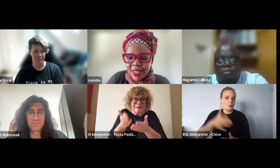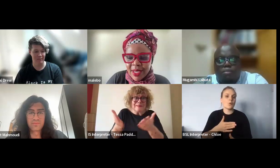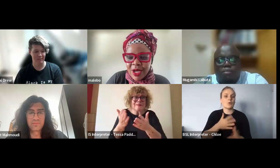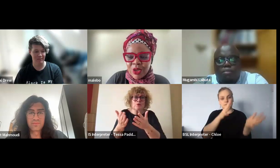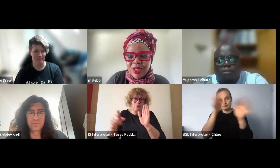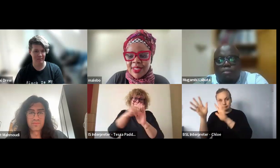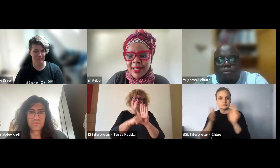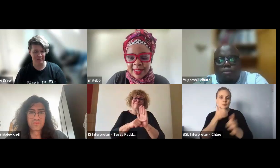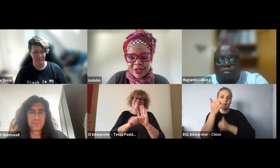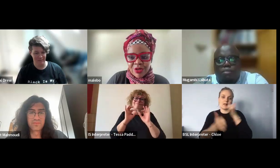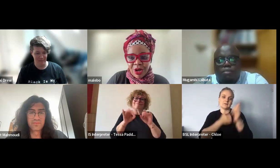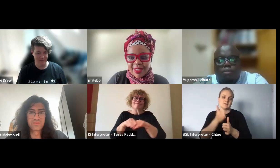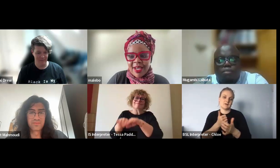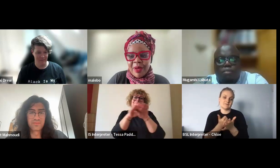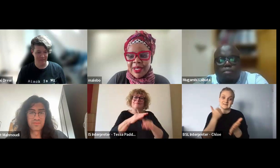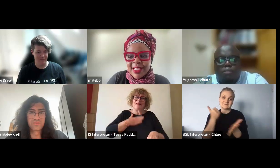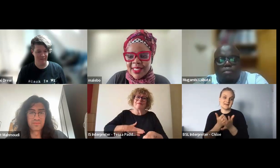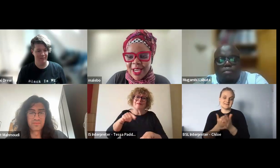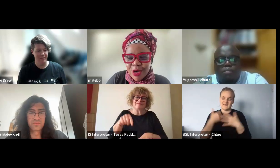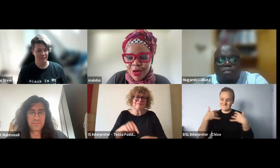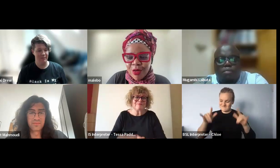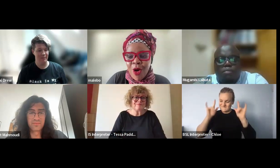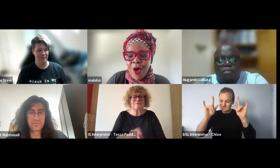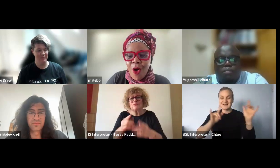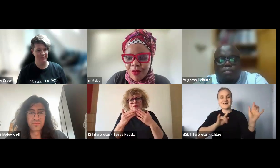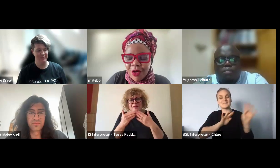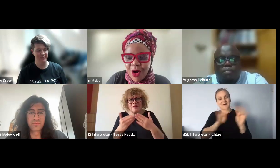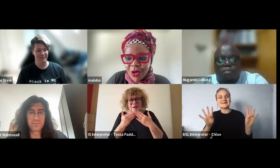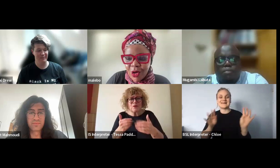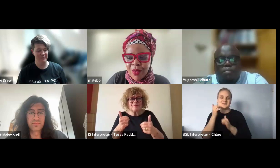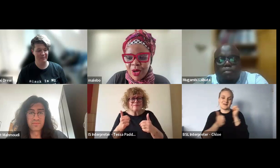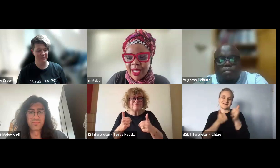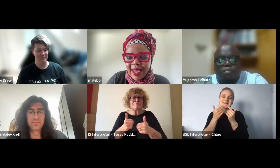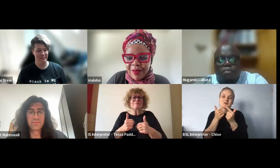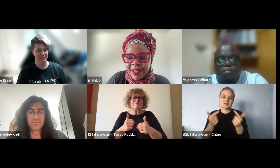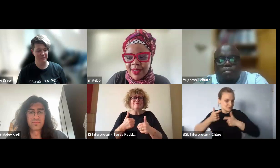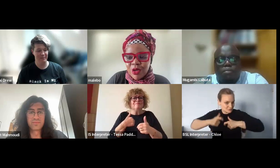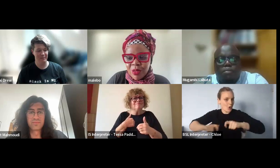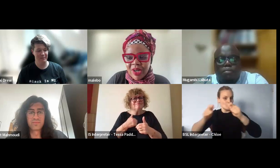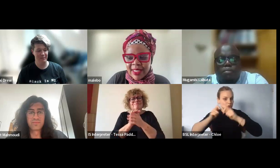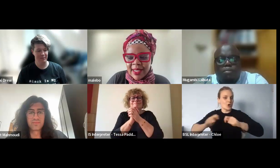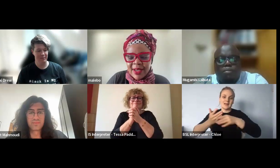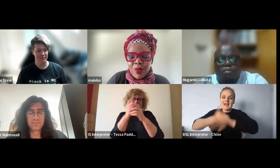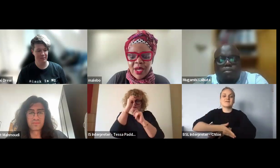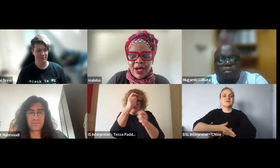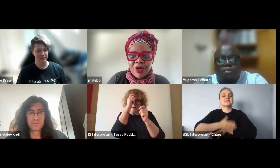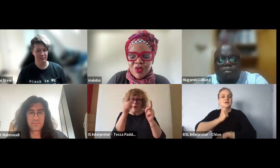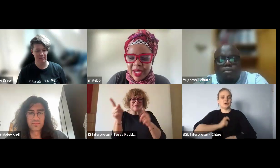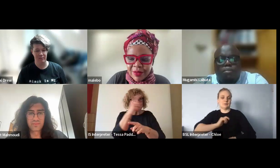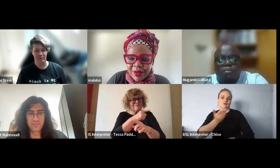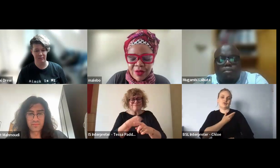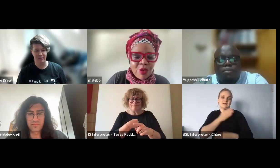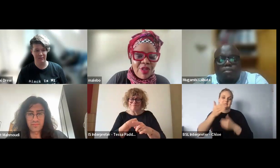as always to these excellent rockstar panelists. Thank you all for your ongoing work and efforts in the human rights sector. We